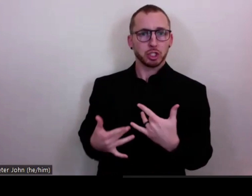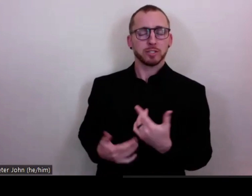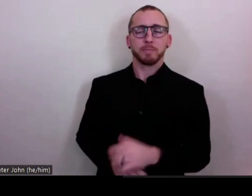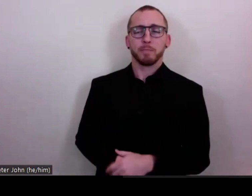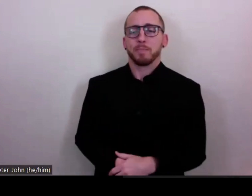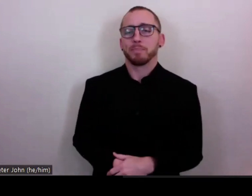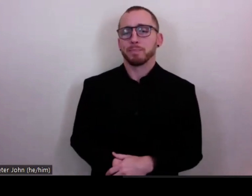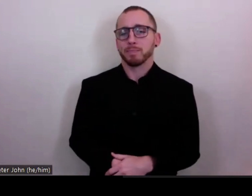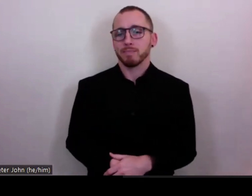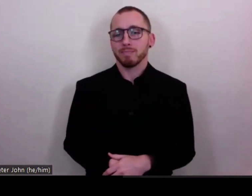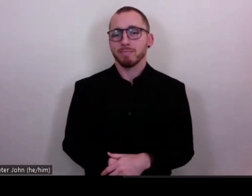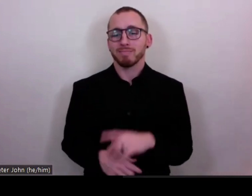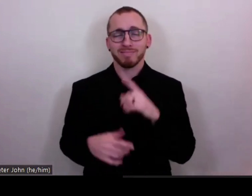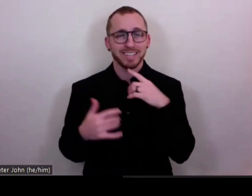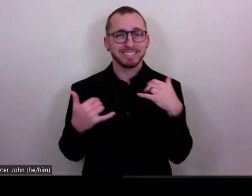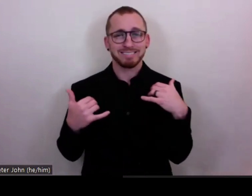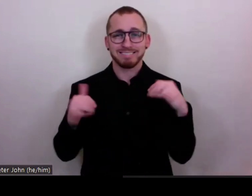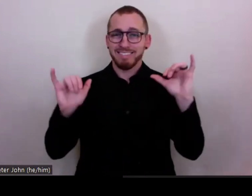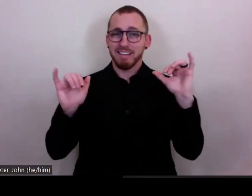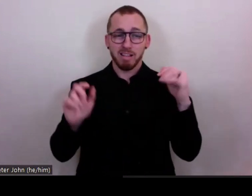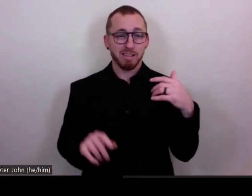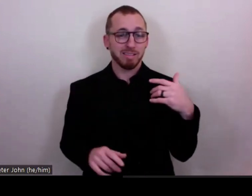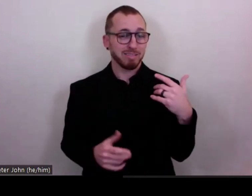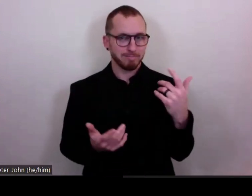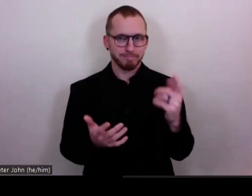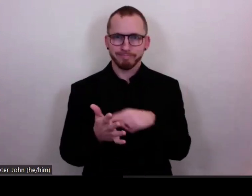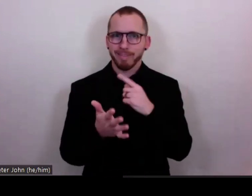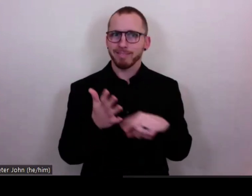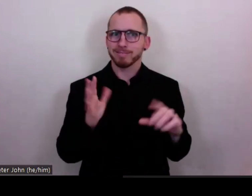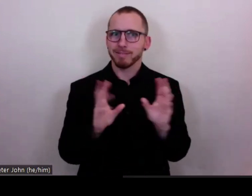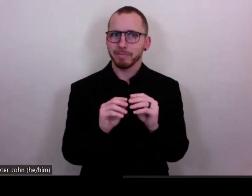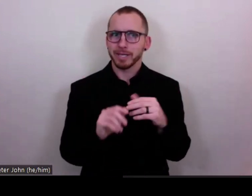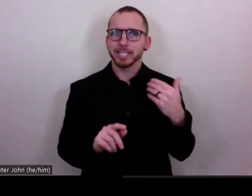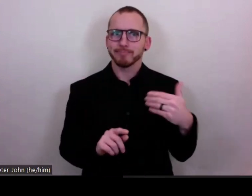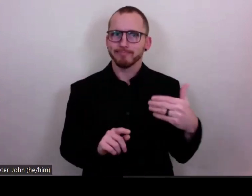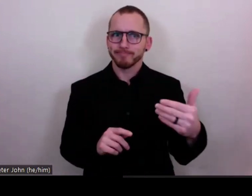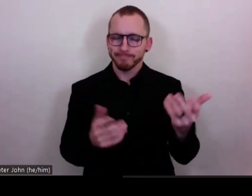we're still at the canceling the meeting stage. But I have